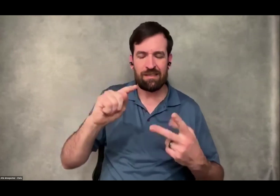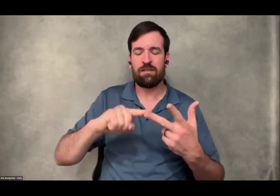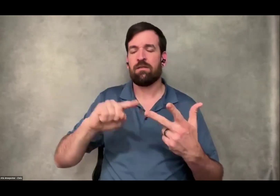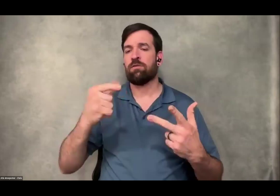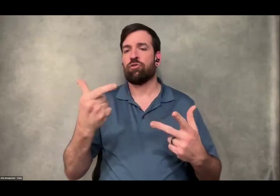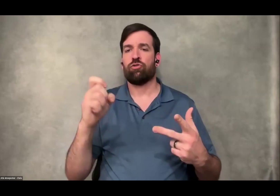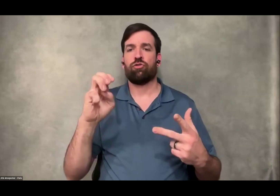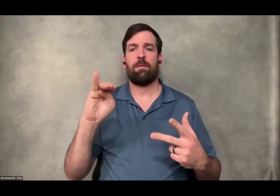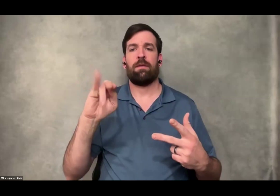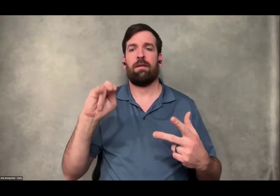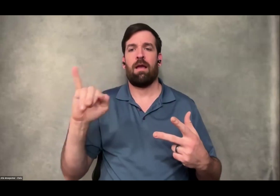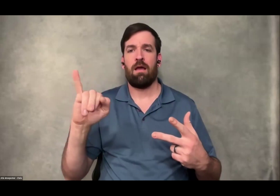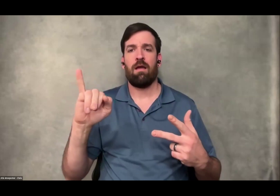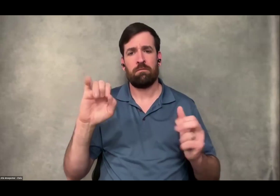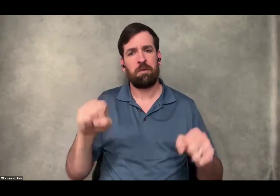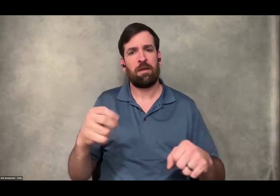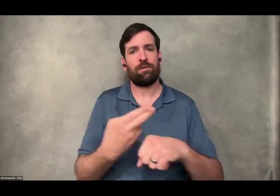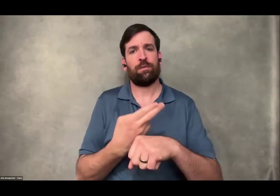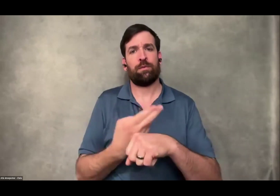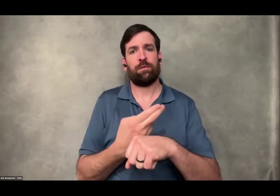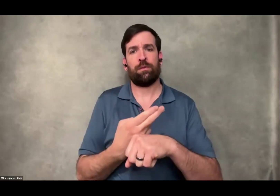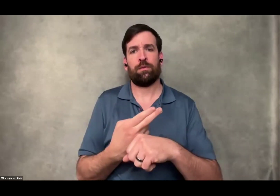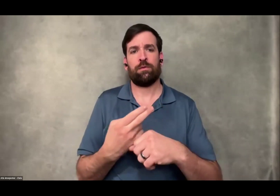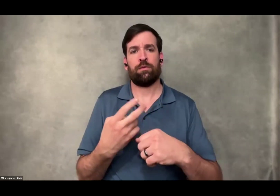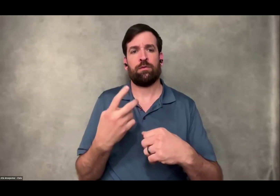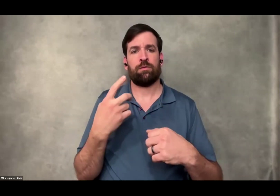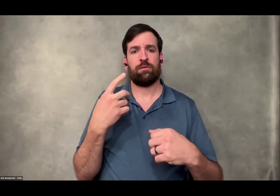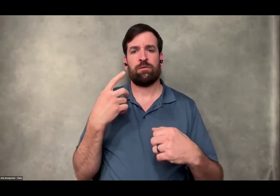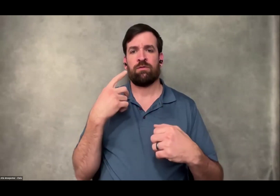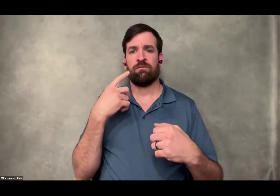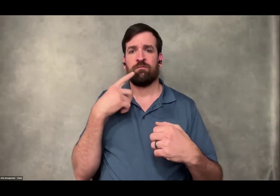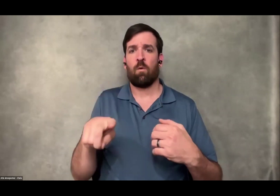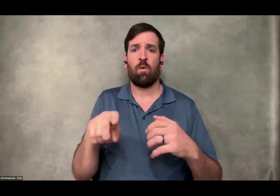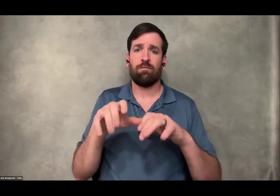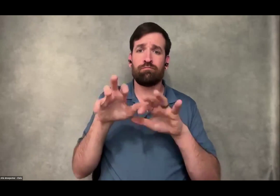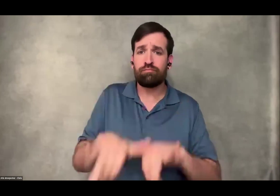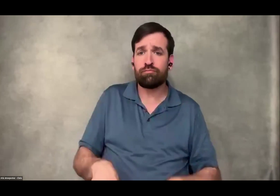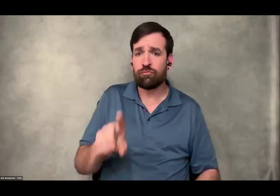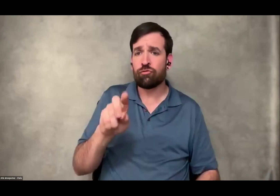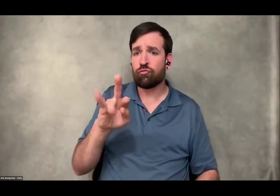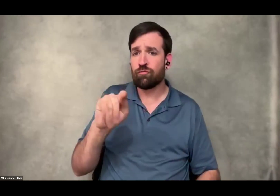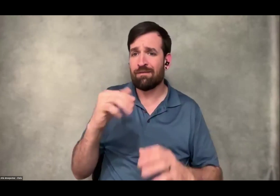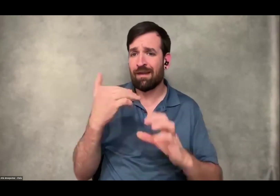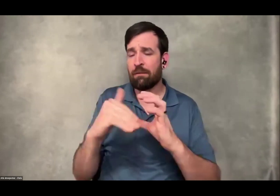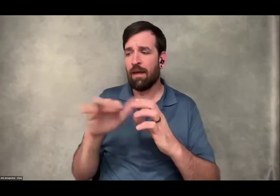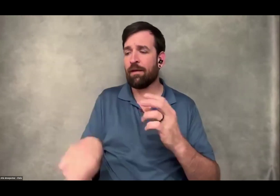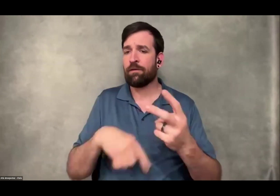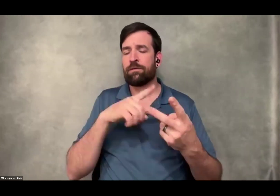that we can use to help with drafting emails or help